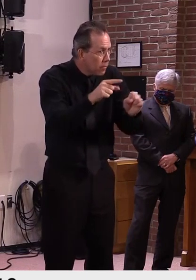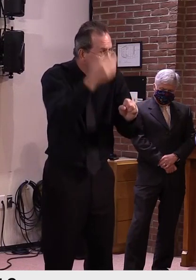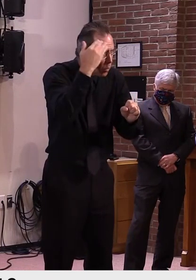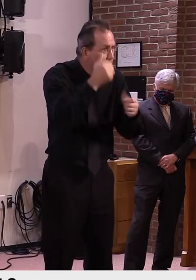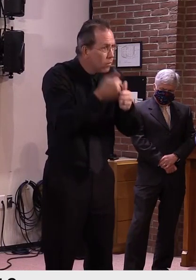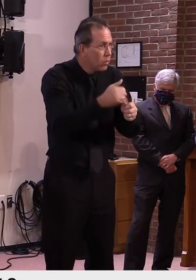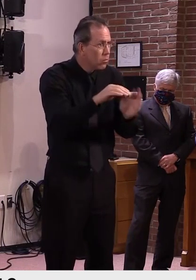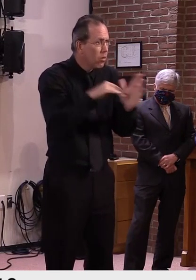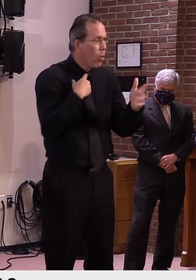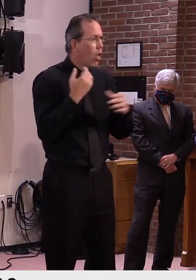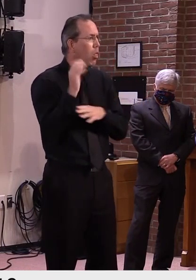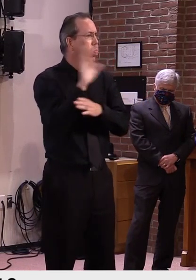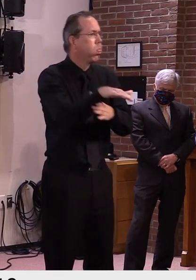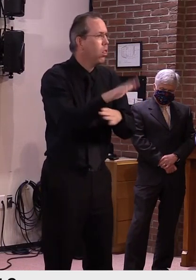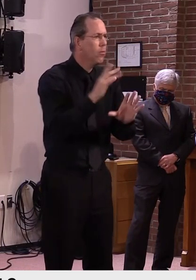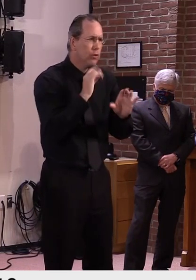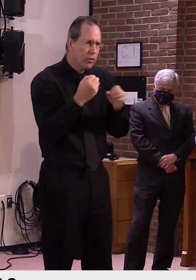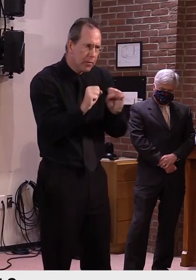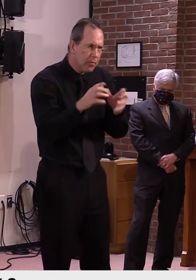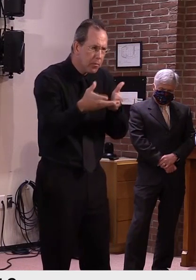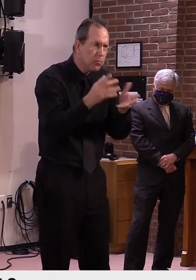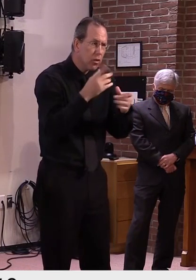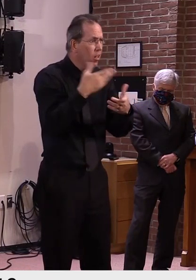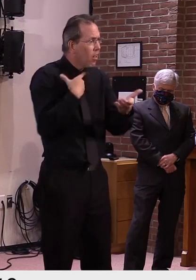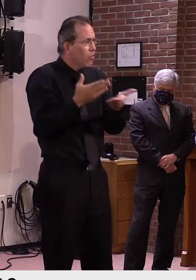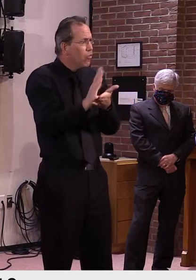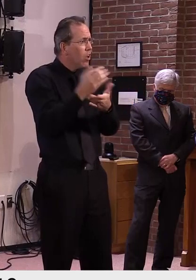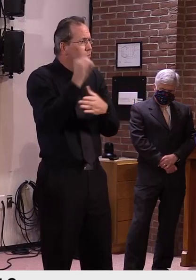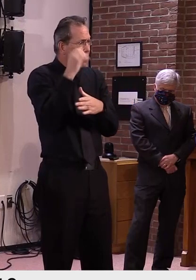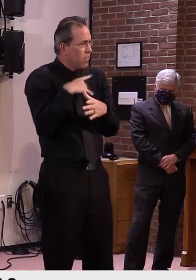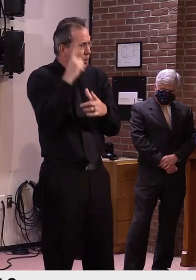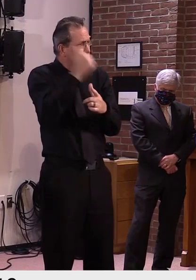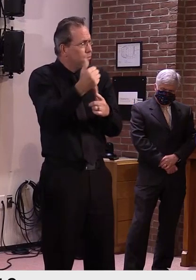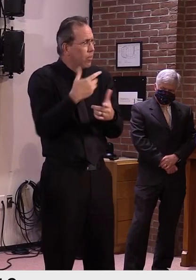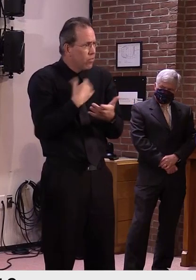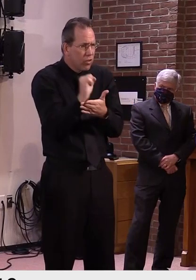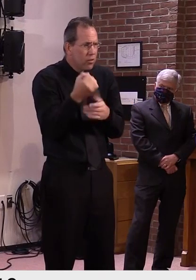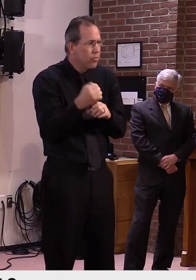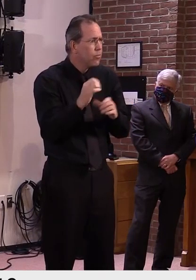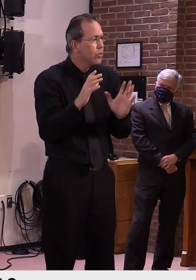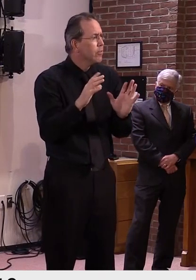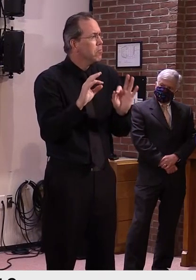can exercise their rights without running into any